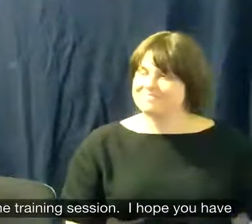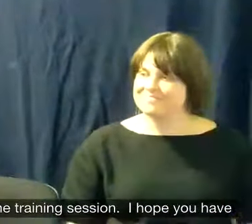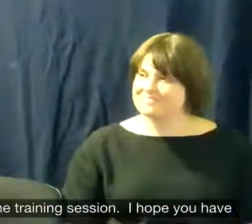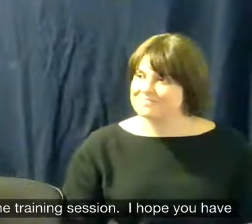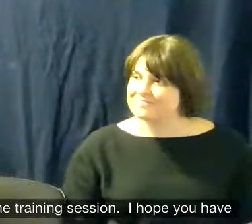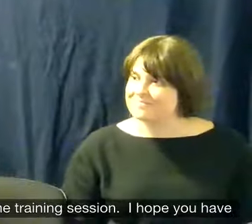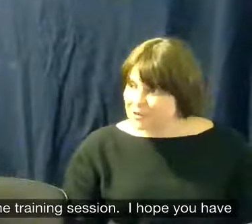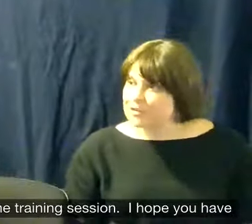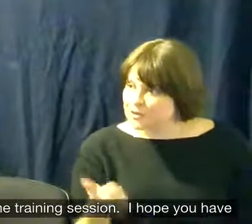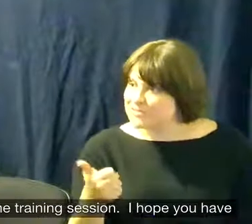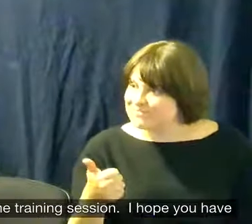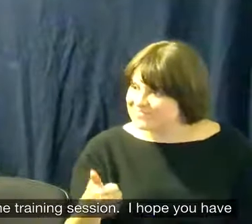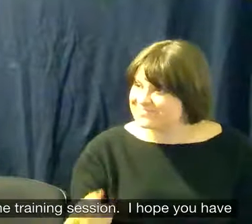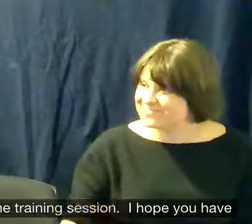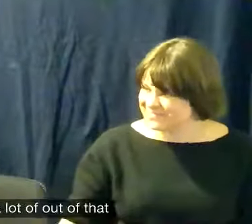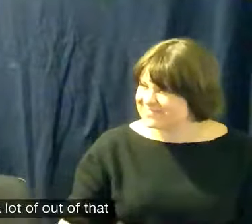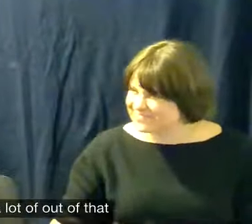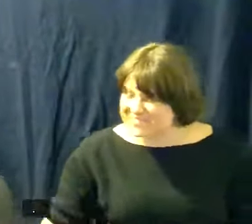How you going?